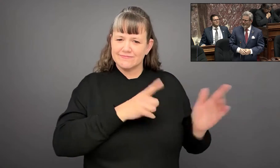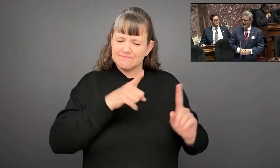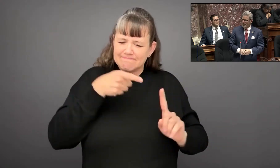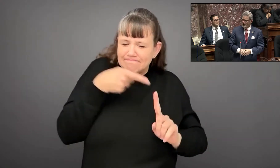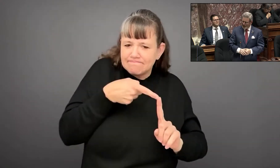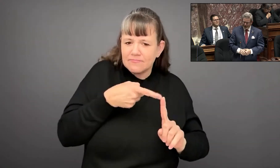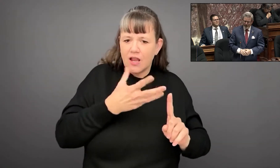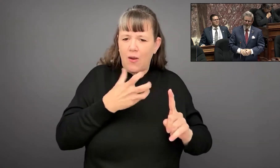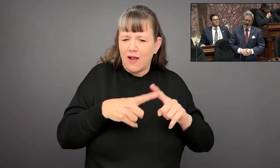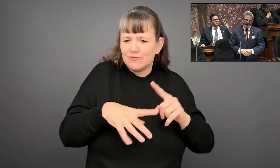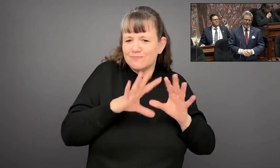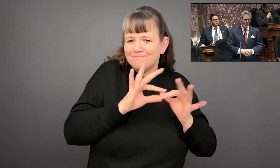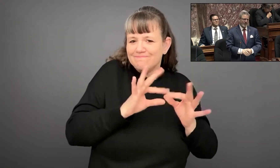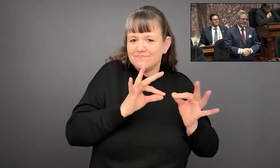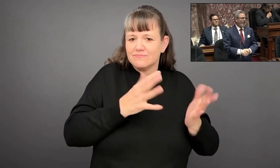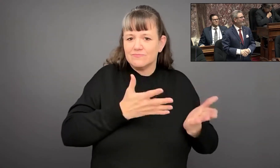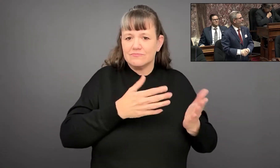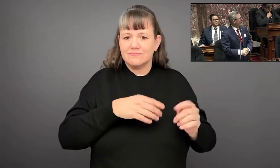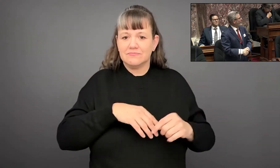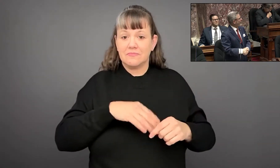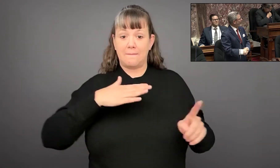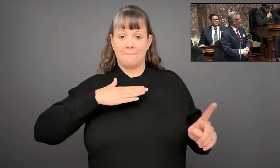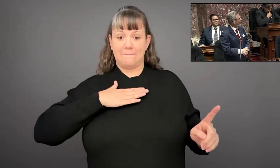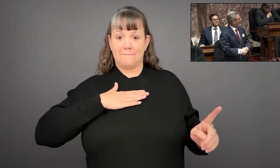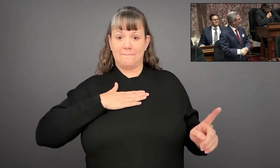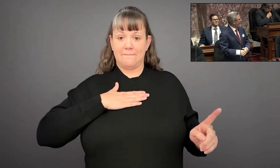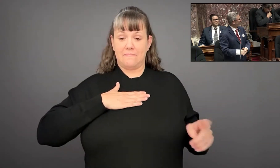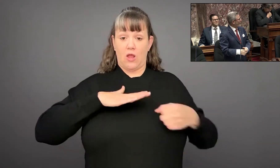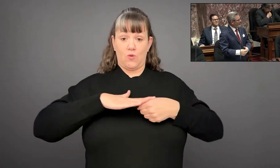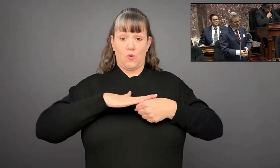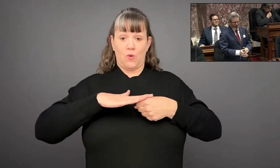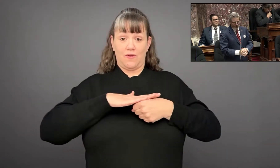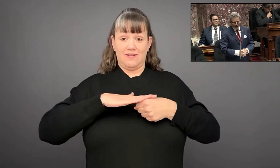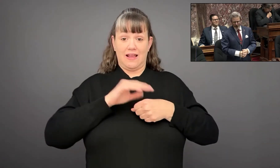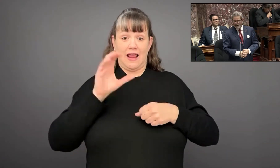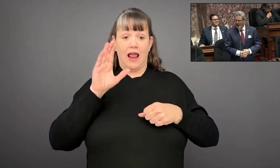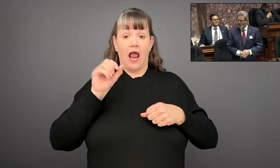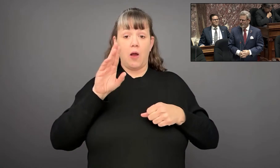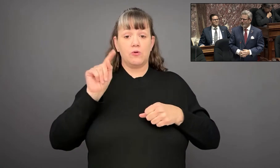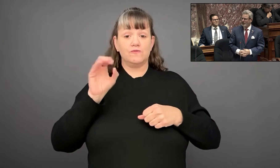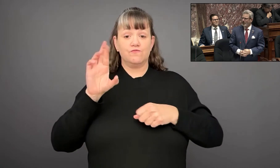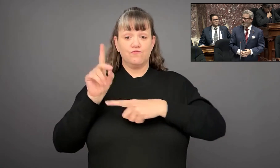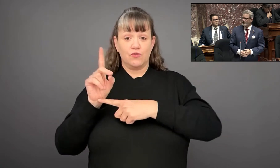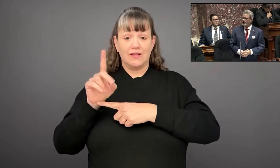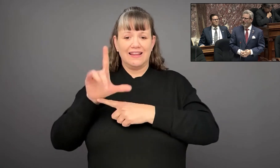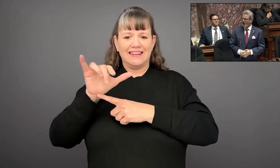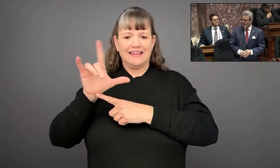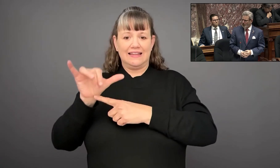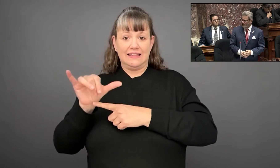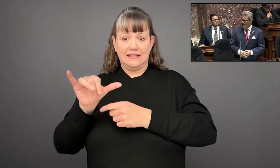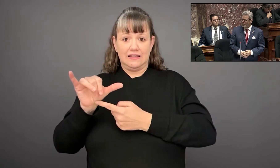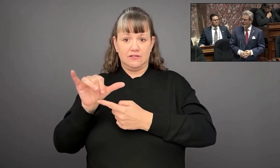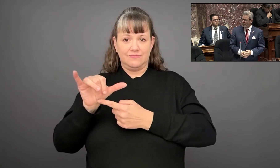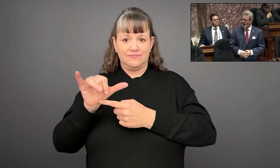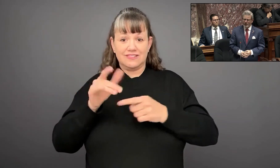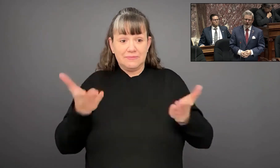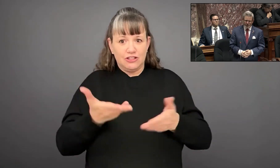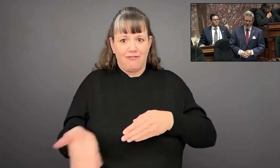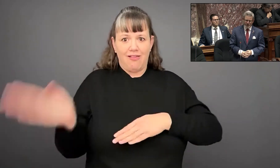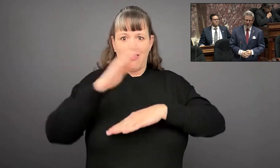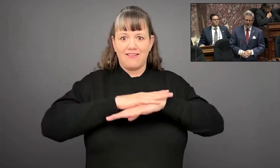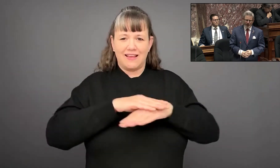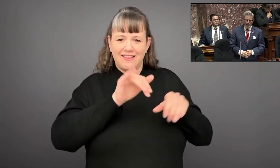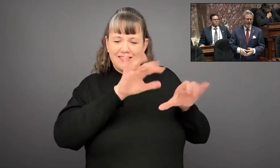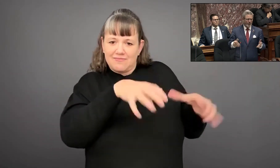local Abbotsford Lily. I just hope they're still here. They said they were going to be here all day. I just want to thank them for the hard work they do for us